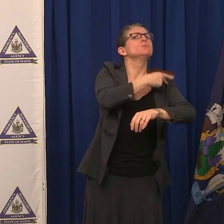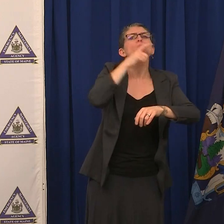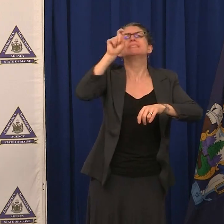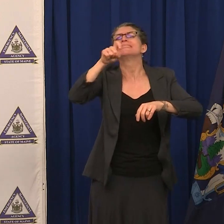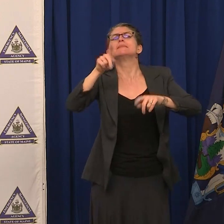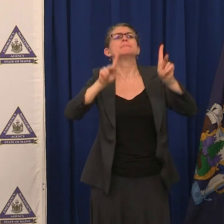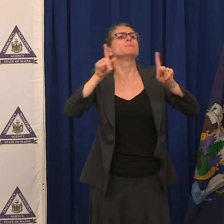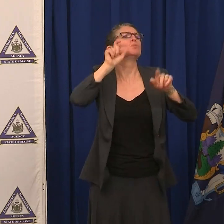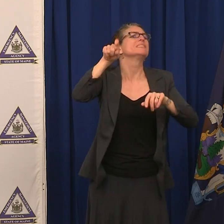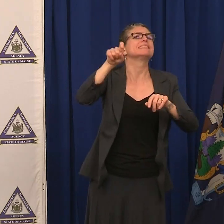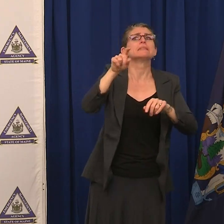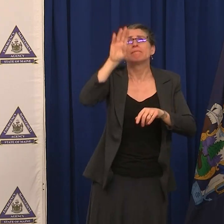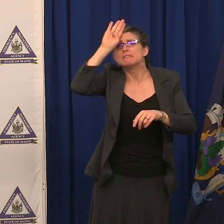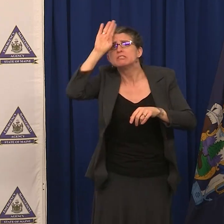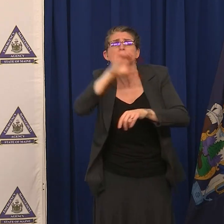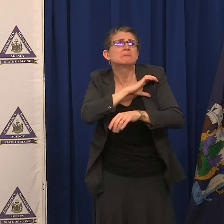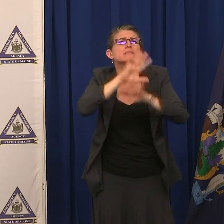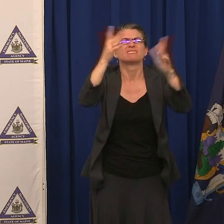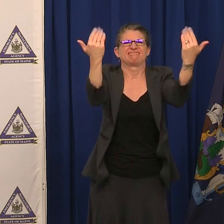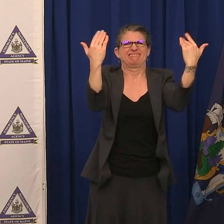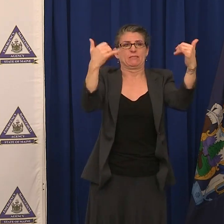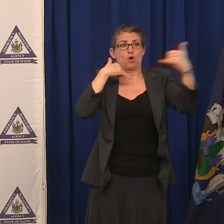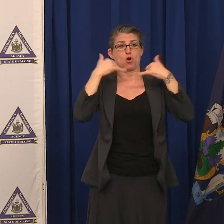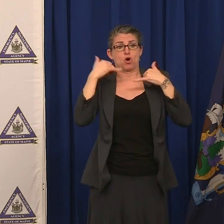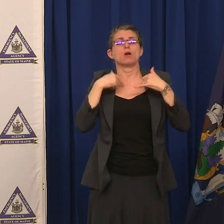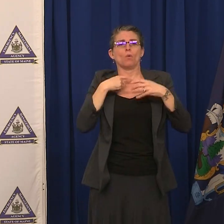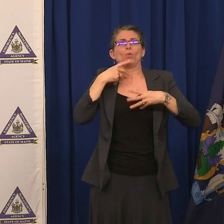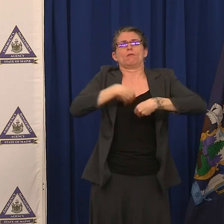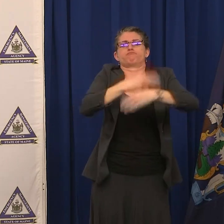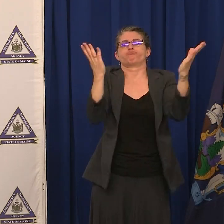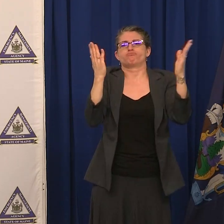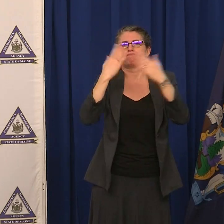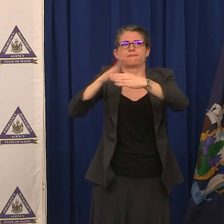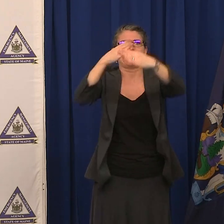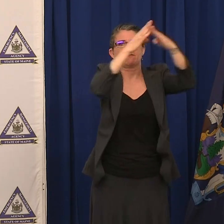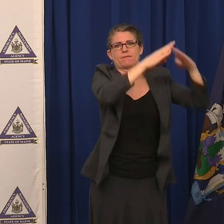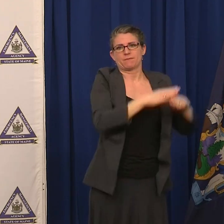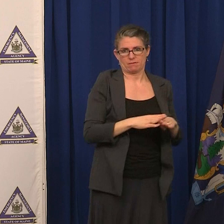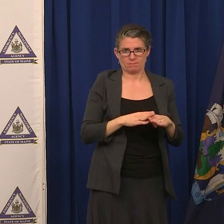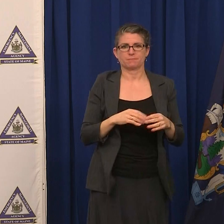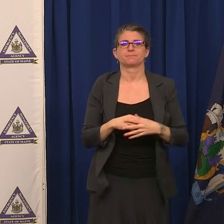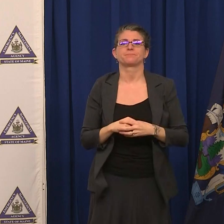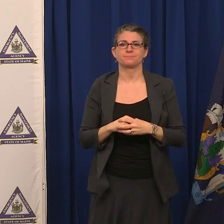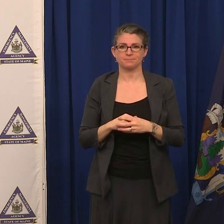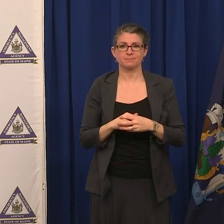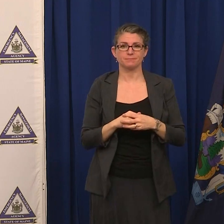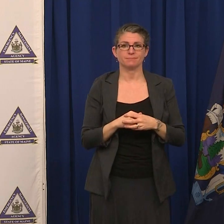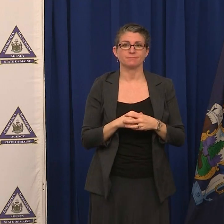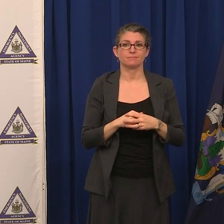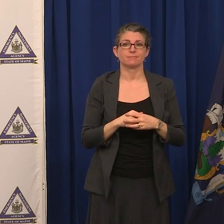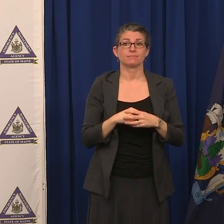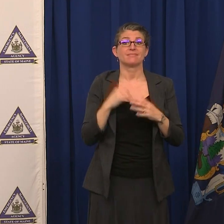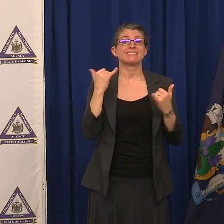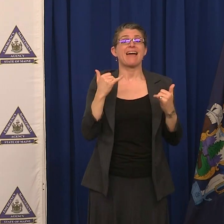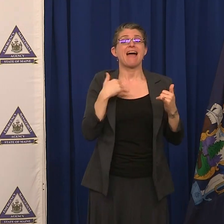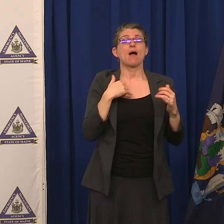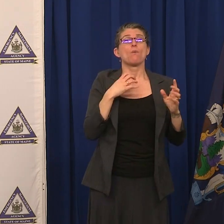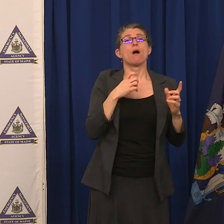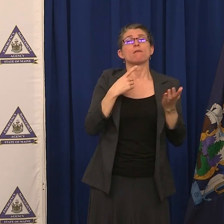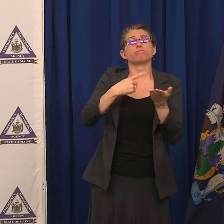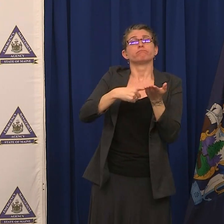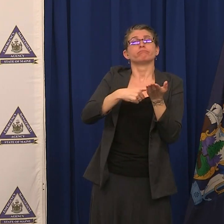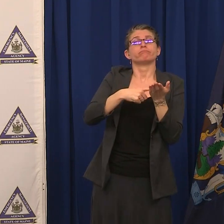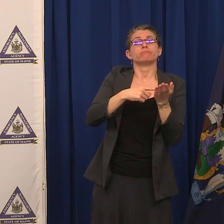I'd also, again, like to provide a quick update on some of the vital assets across the state. In terms of ICU